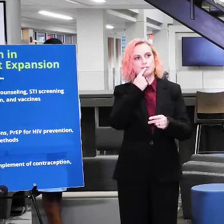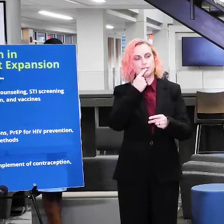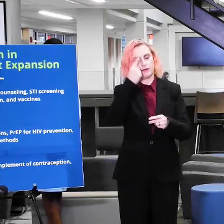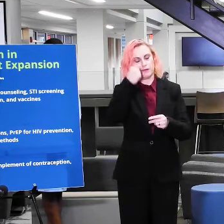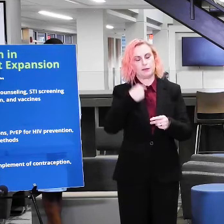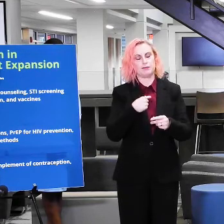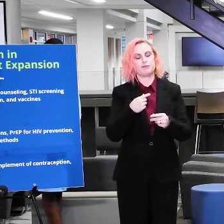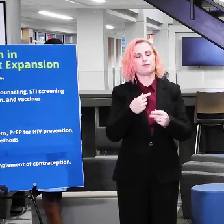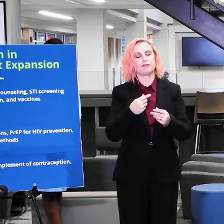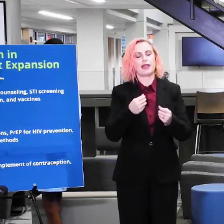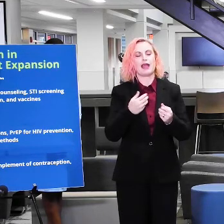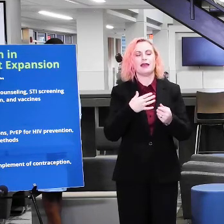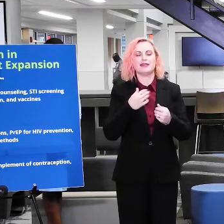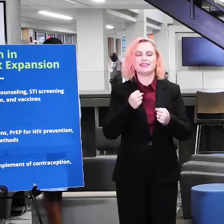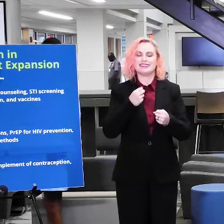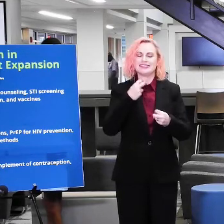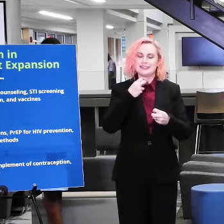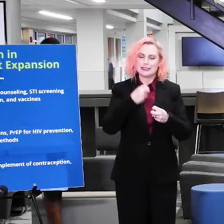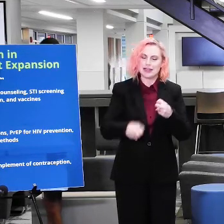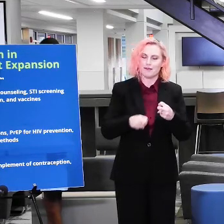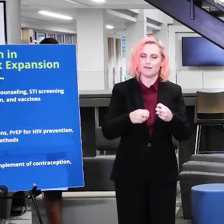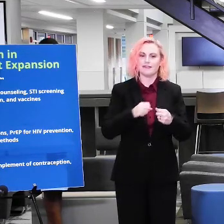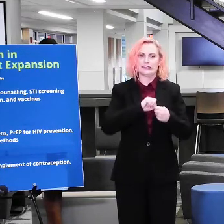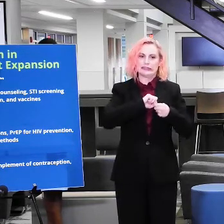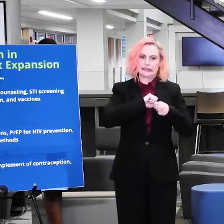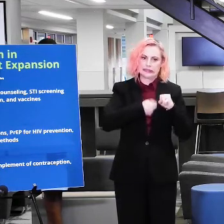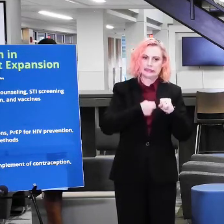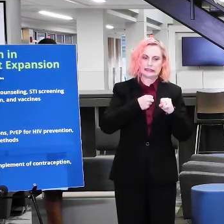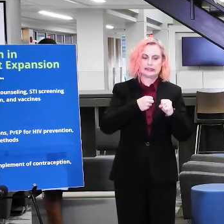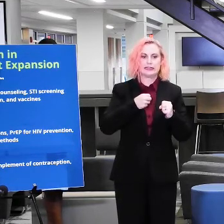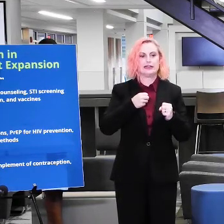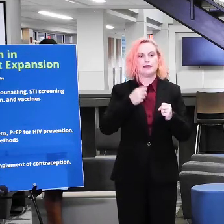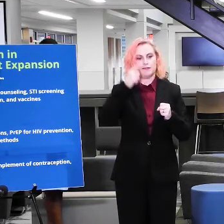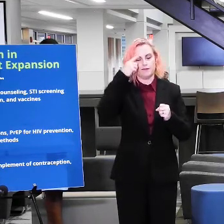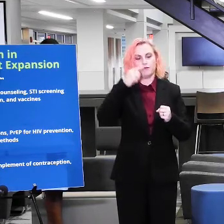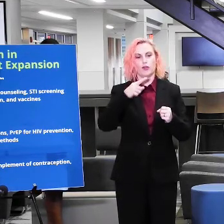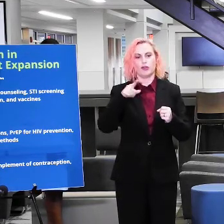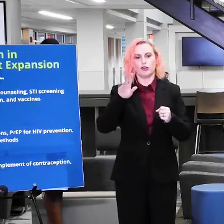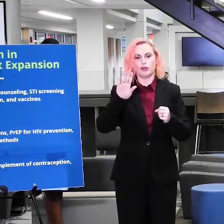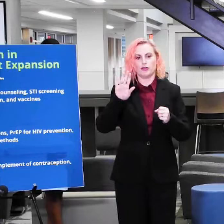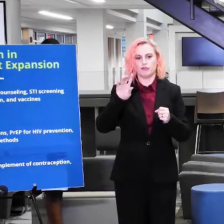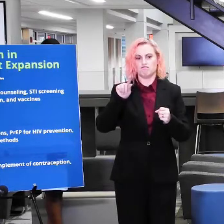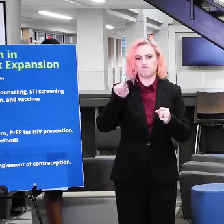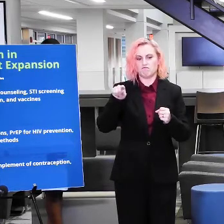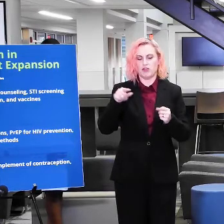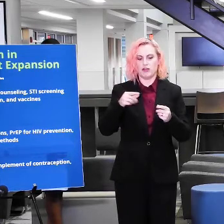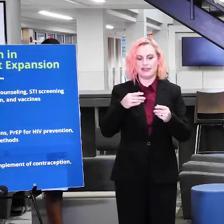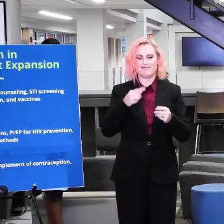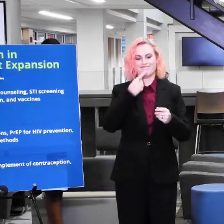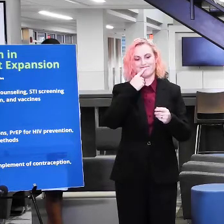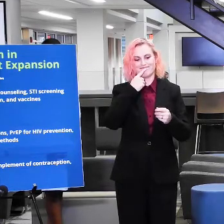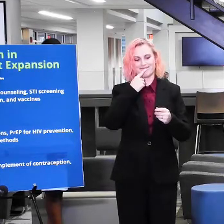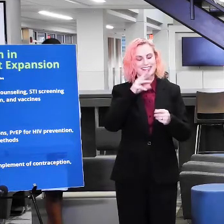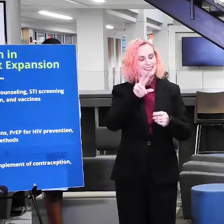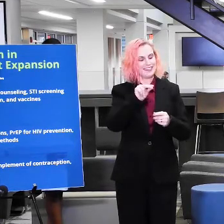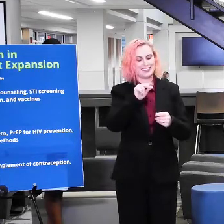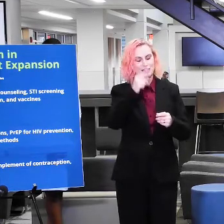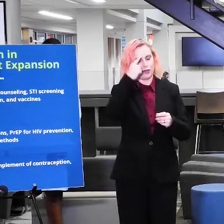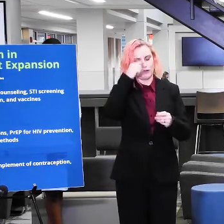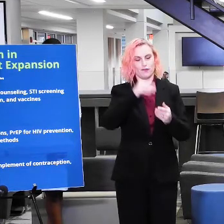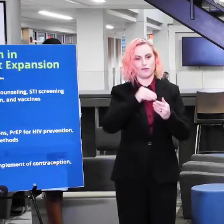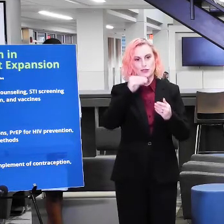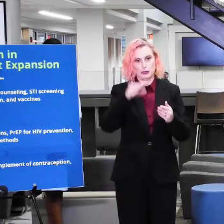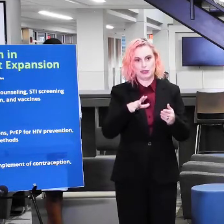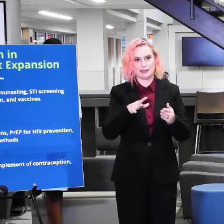her to turn students away because they couldn't cater to their health demands that went past free feminine products and twice a